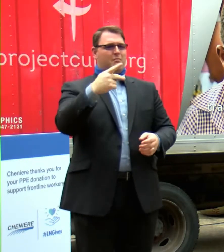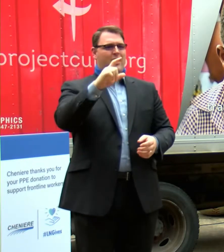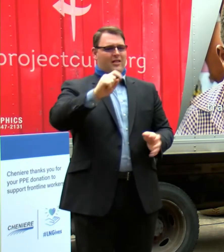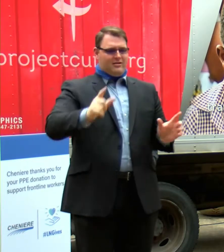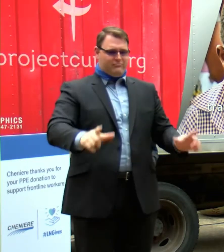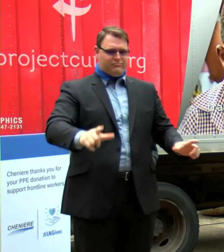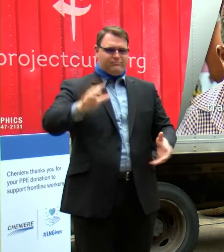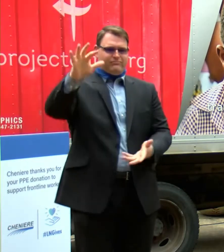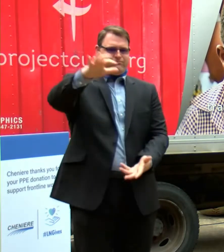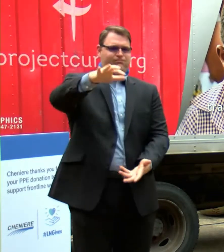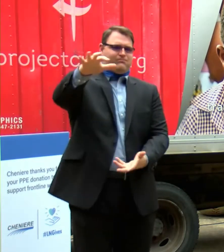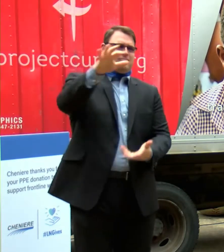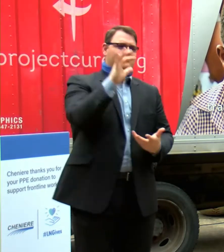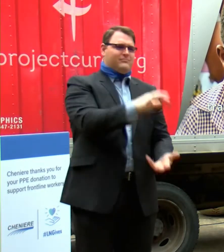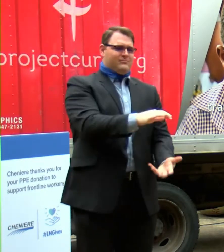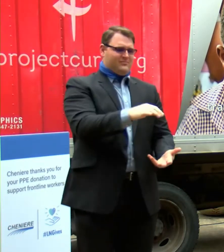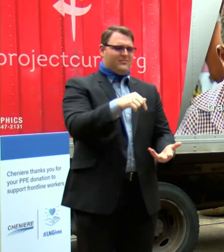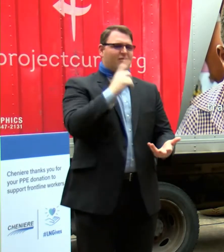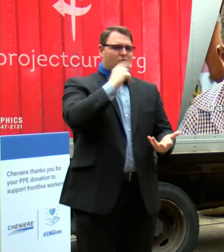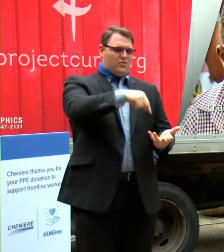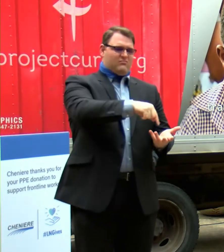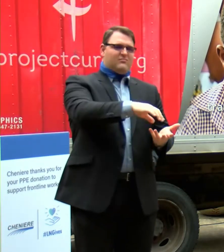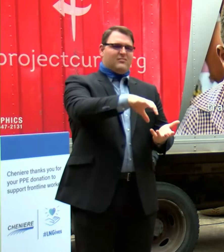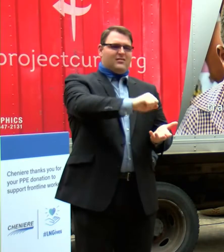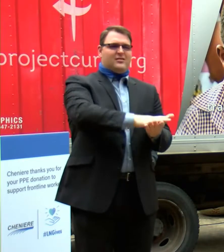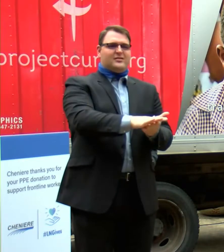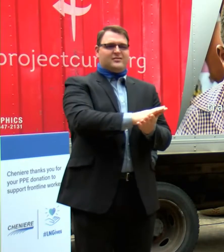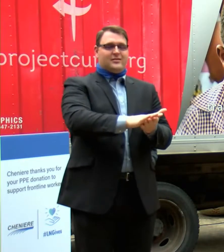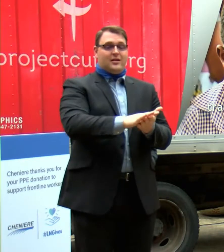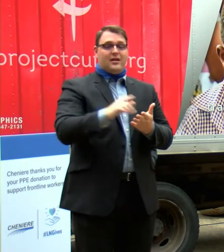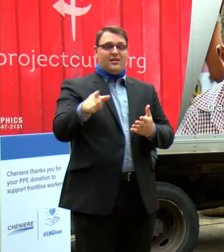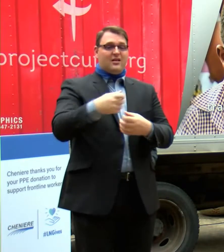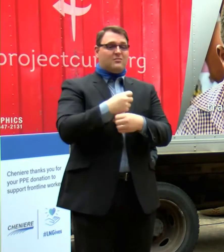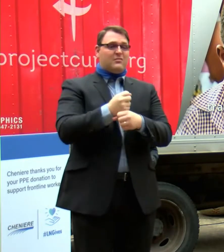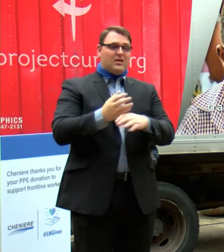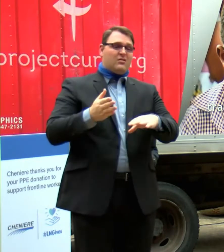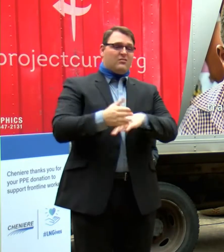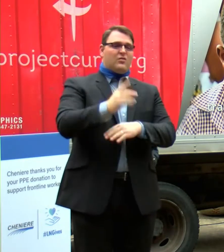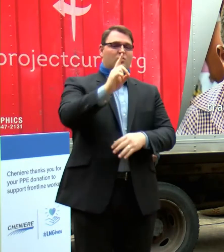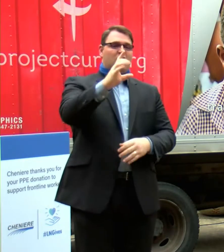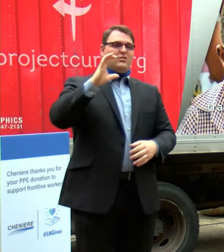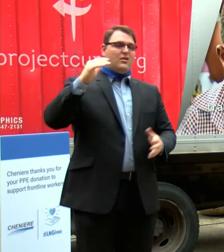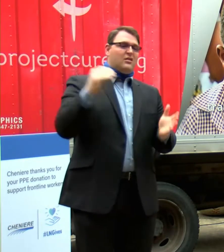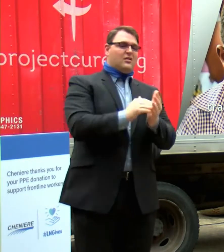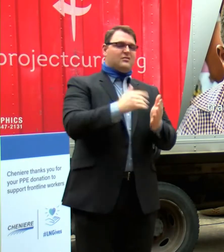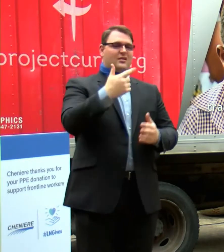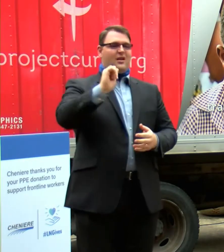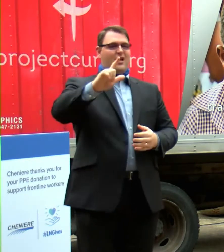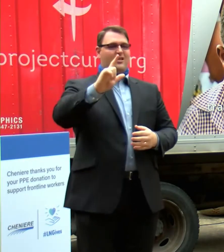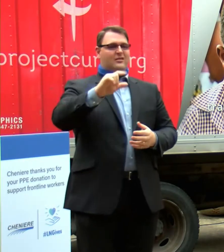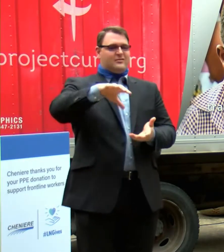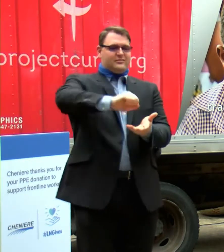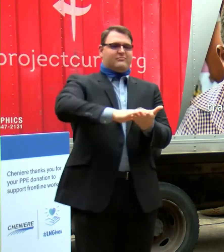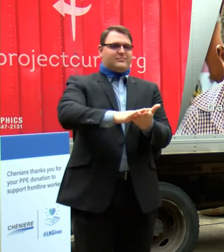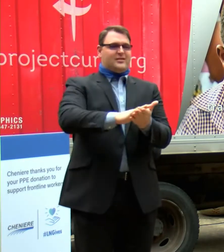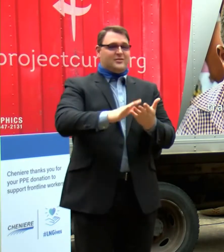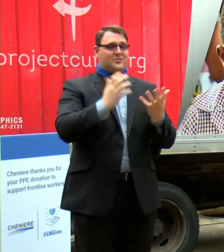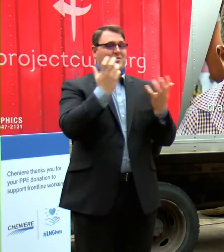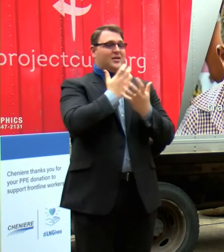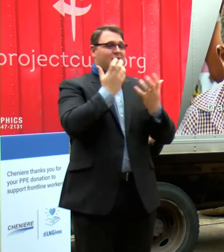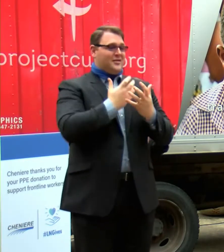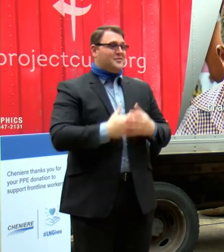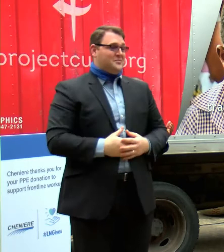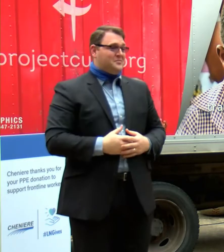They have produced over 100,000 gallons of hand sanitizers. Wow.